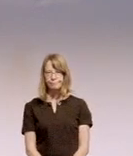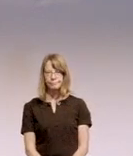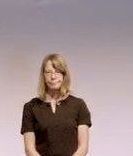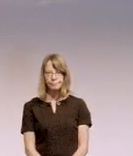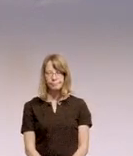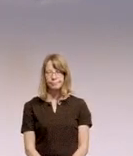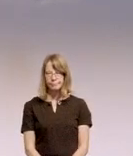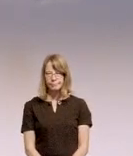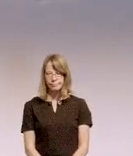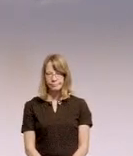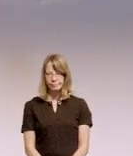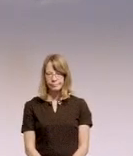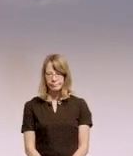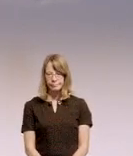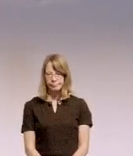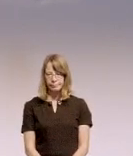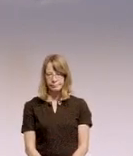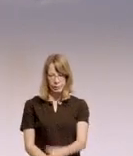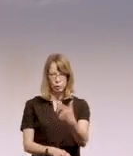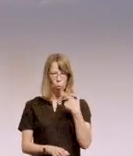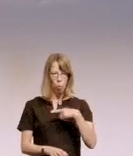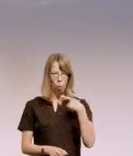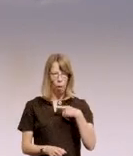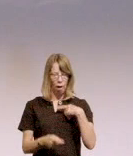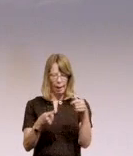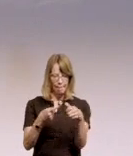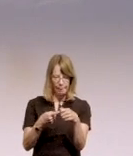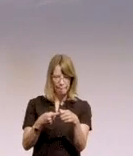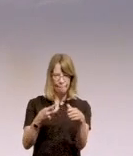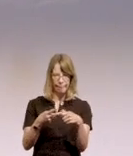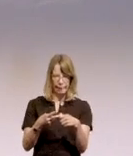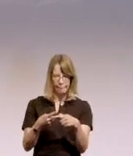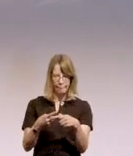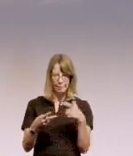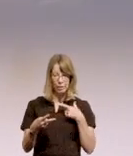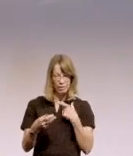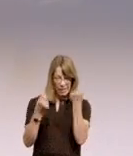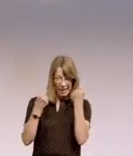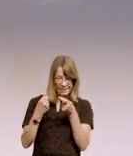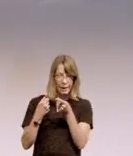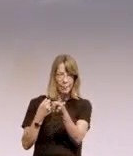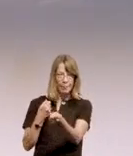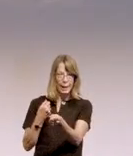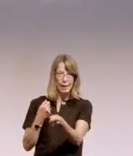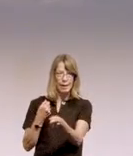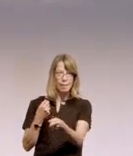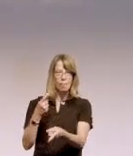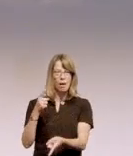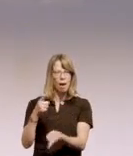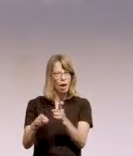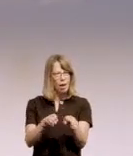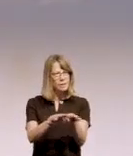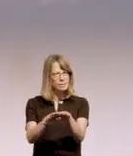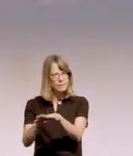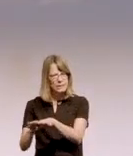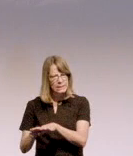And we do all this because when we understand the users, we can start to see some commonalities that exist between